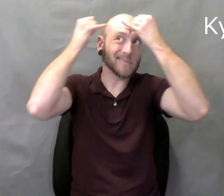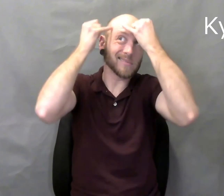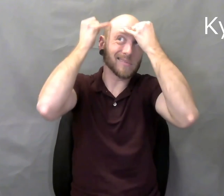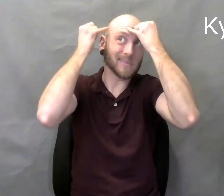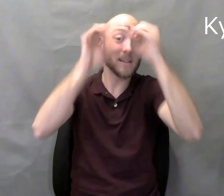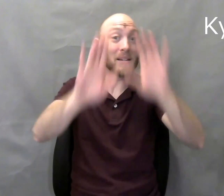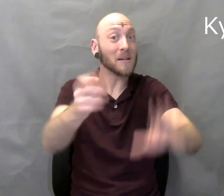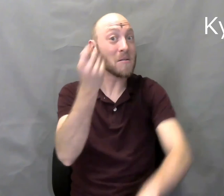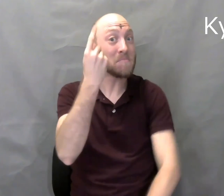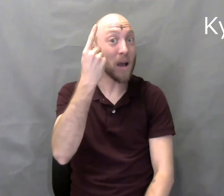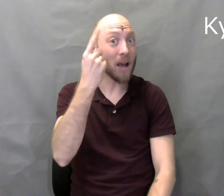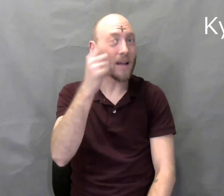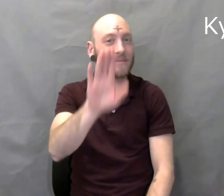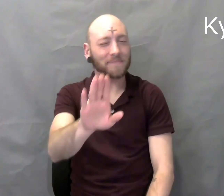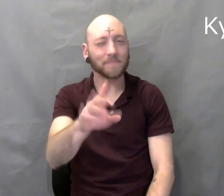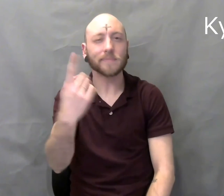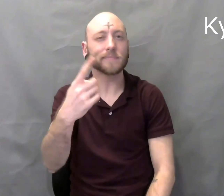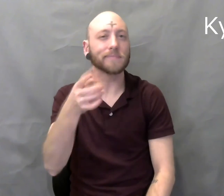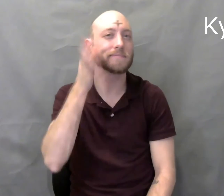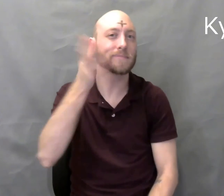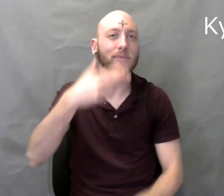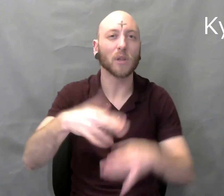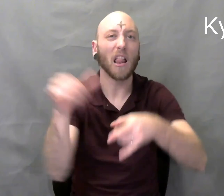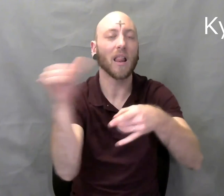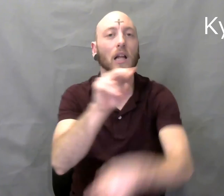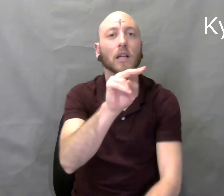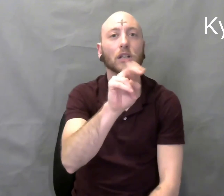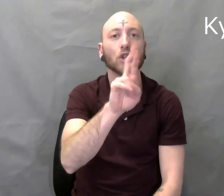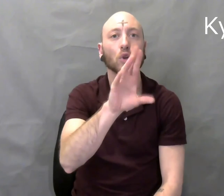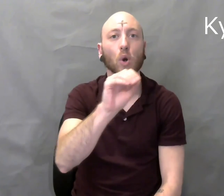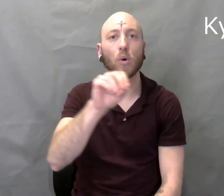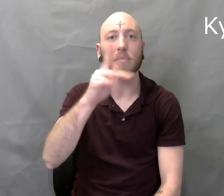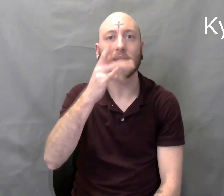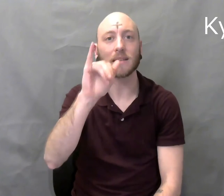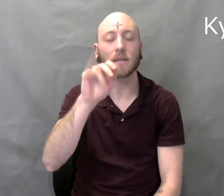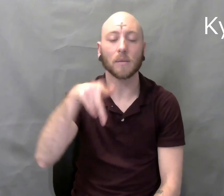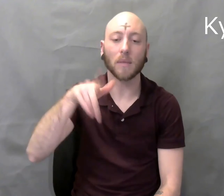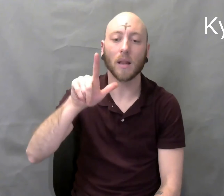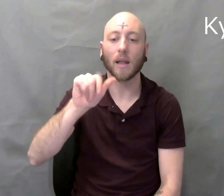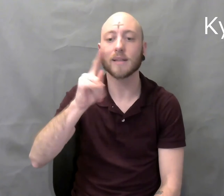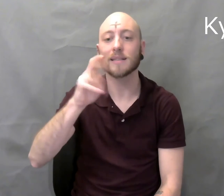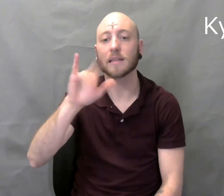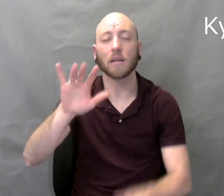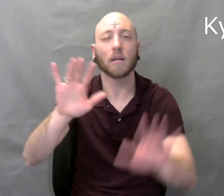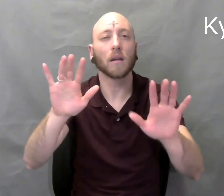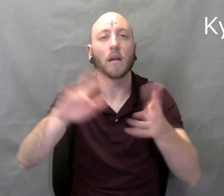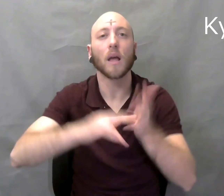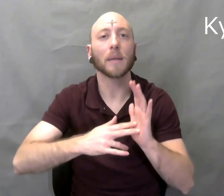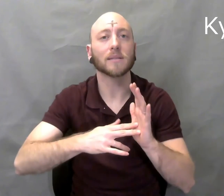beautiful thing called neuroplasticity. Um, Neuroplasticity is just the rewiring of one's